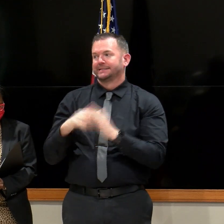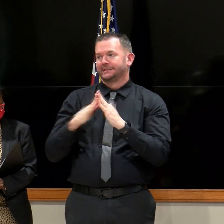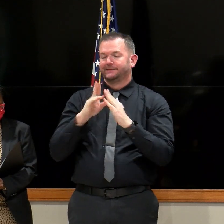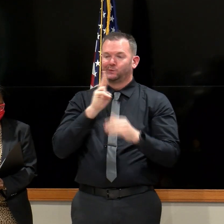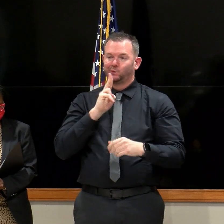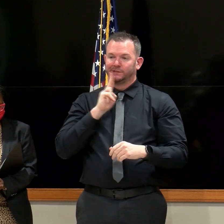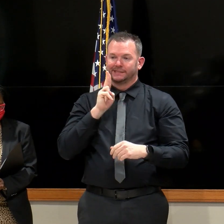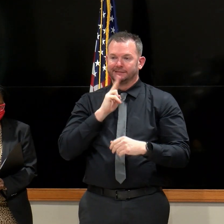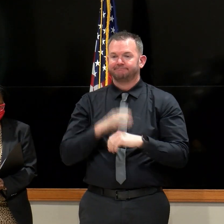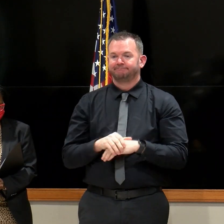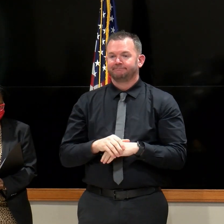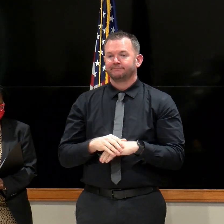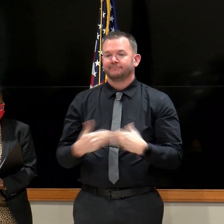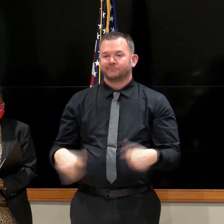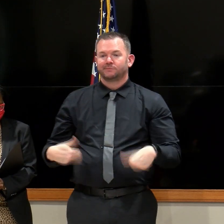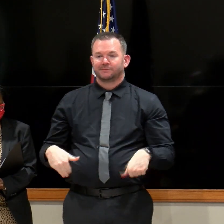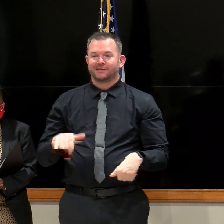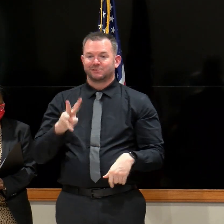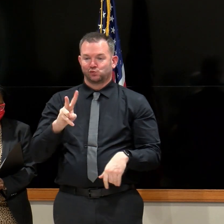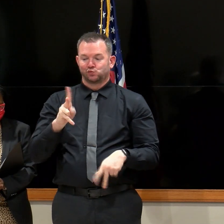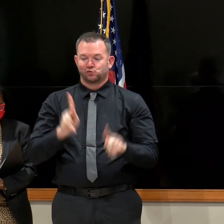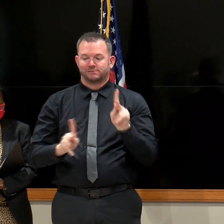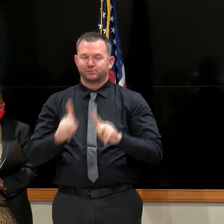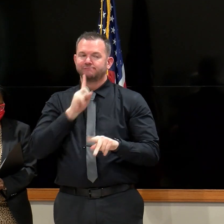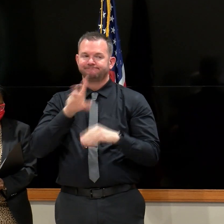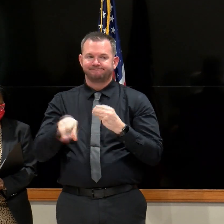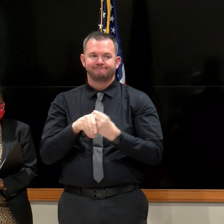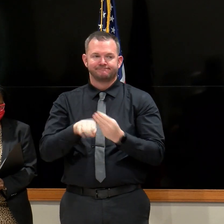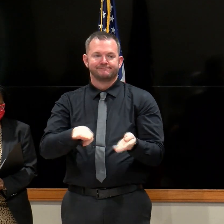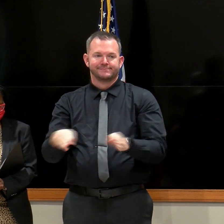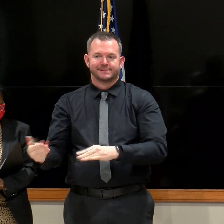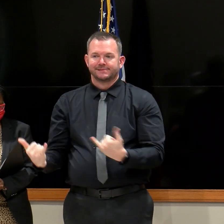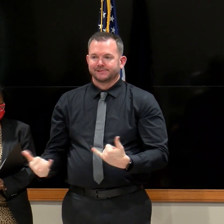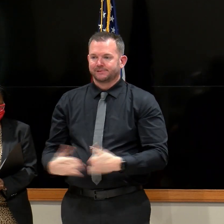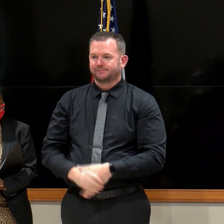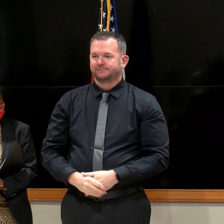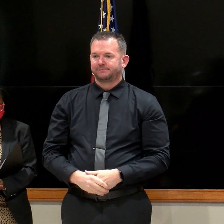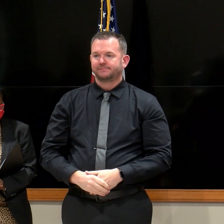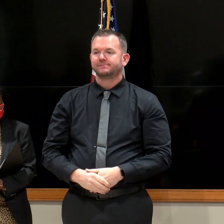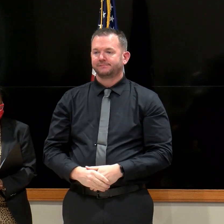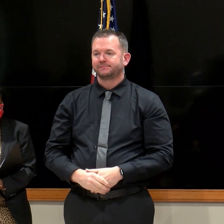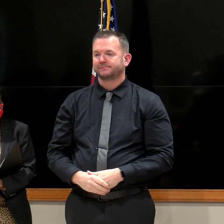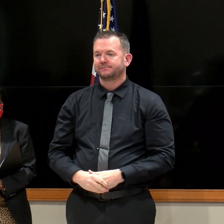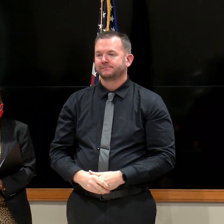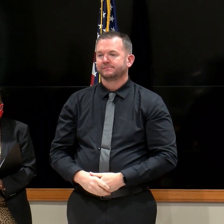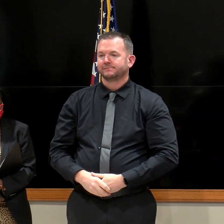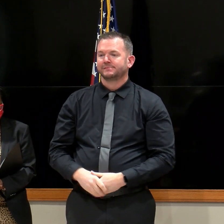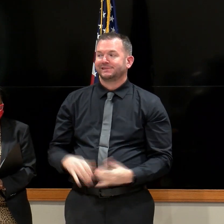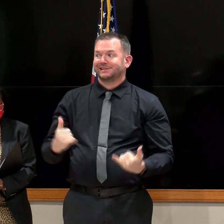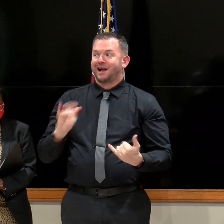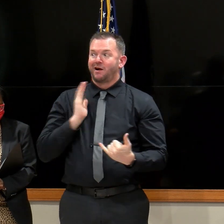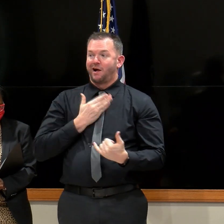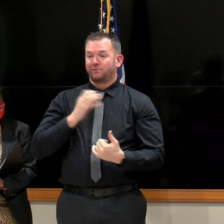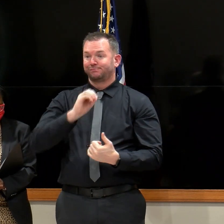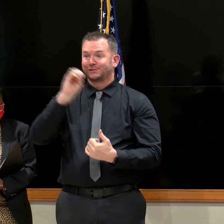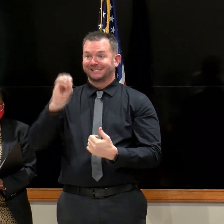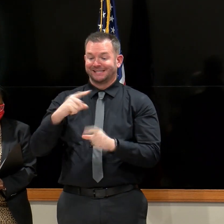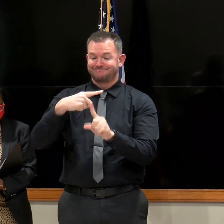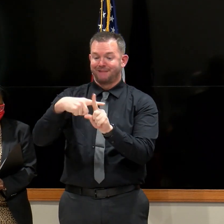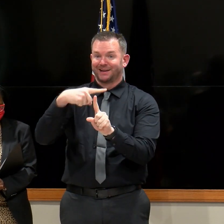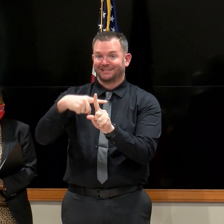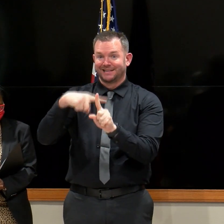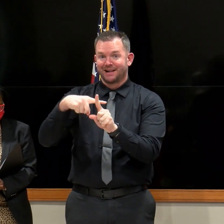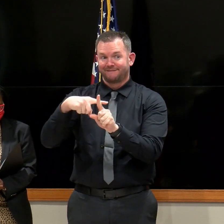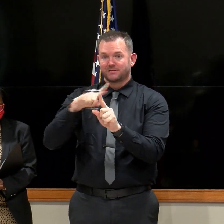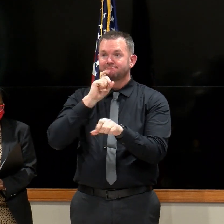Monday, our positivity rate in the city was 11.2. It has been increasing for the last several weeks. It has not gone down, it's going